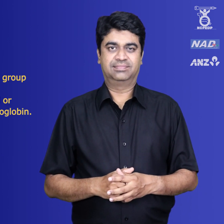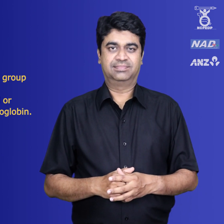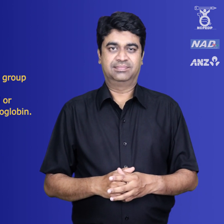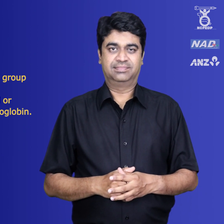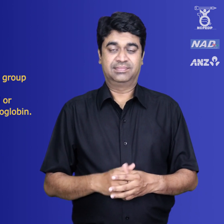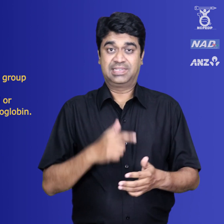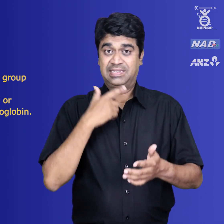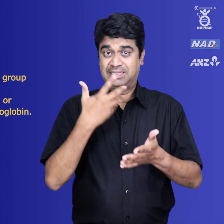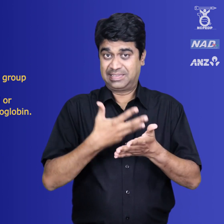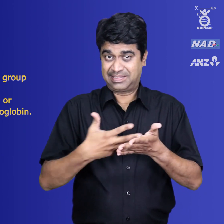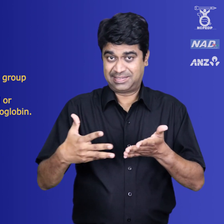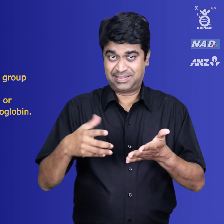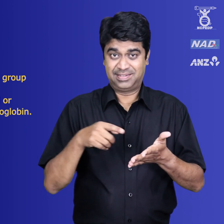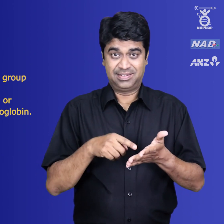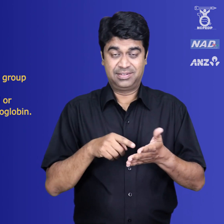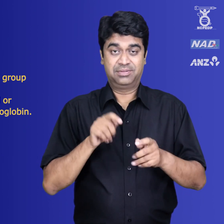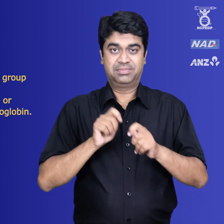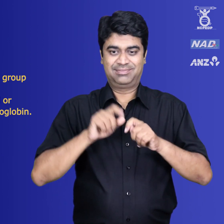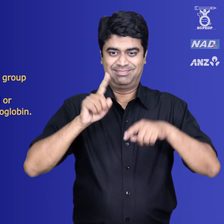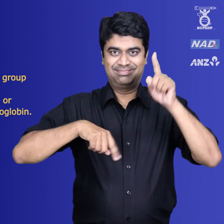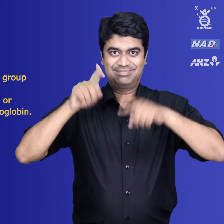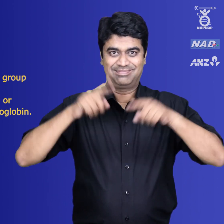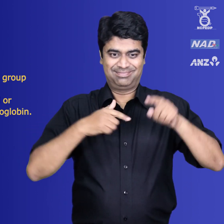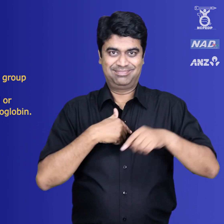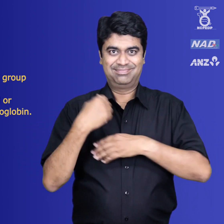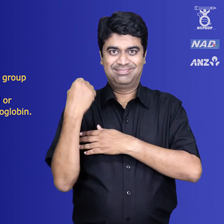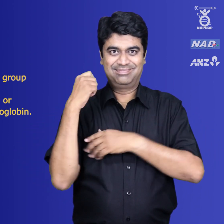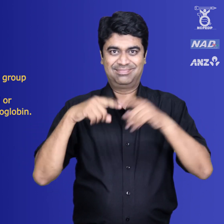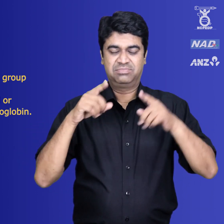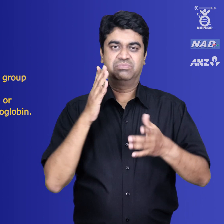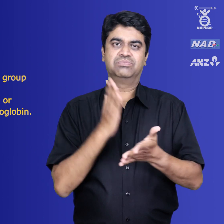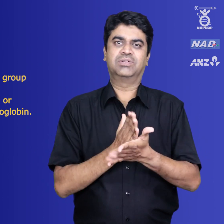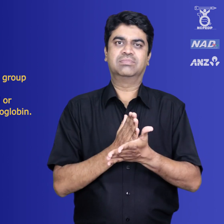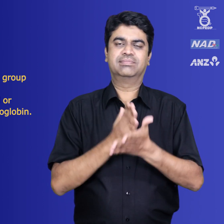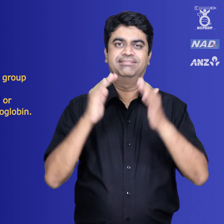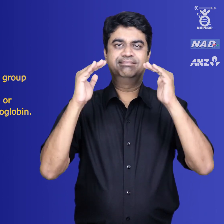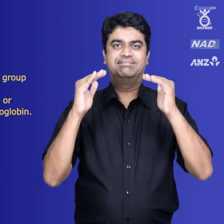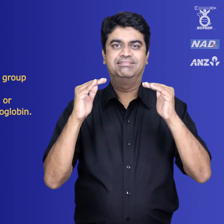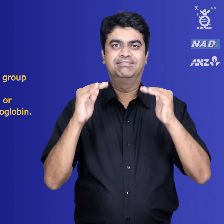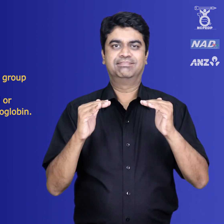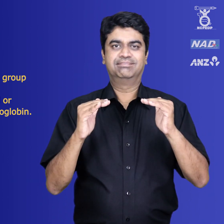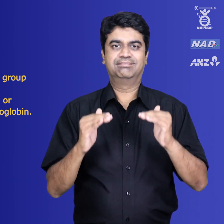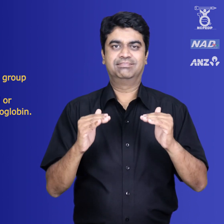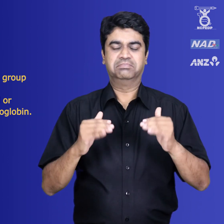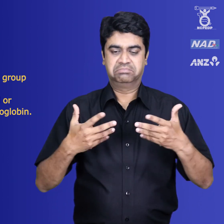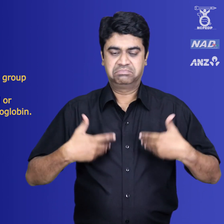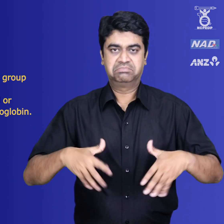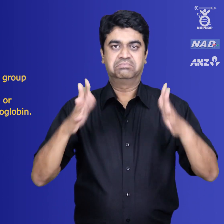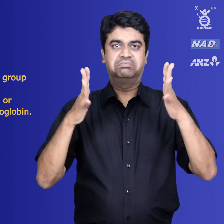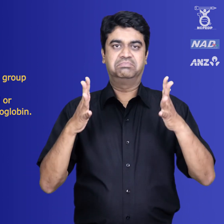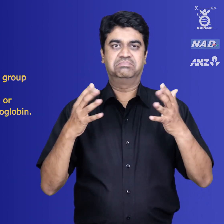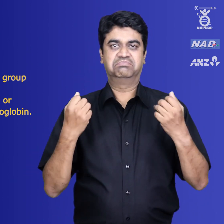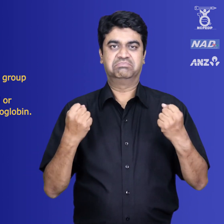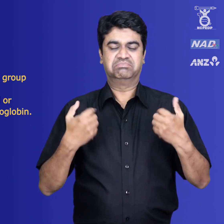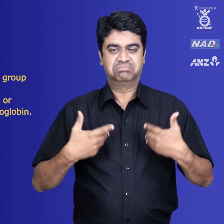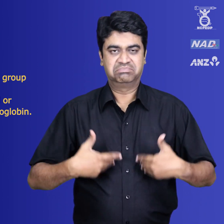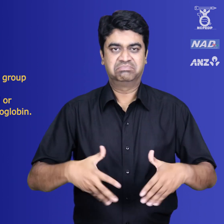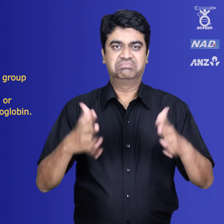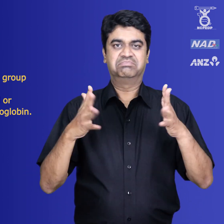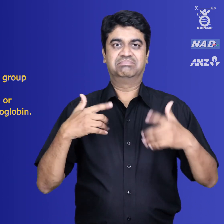Thalassemia means a group of inherited disorders characterized by reduced or absent